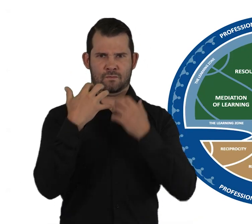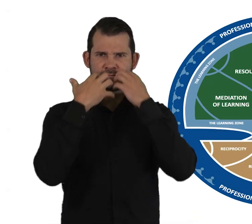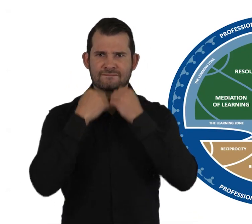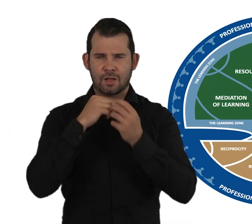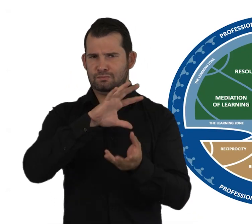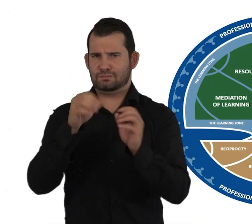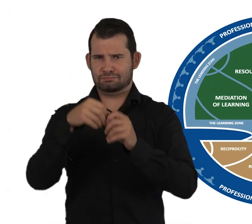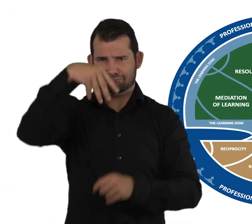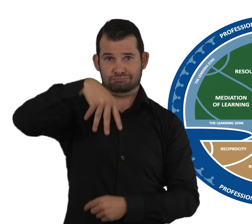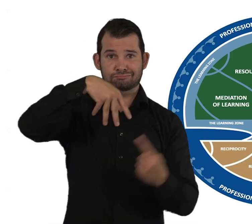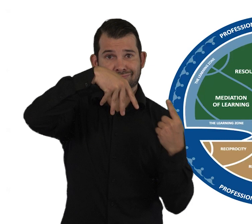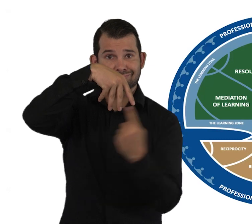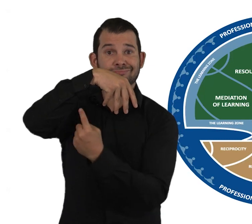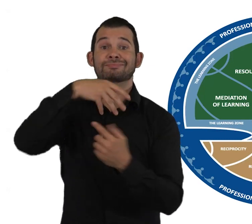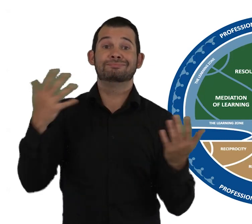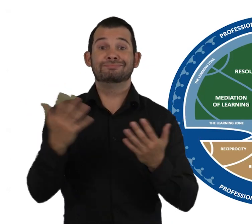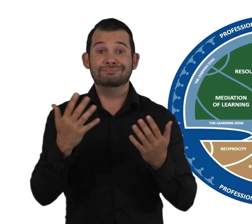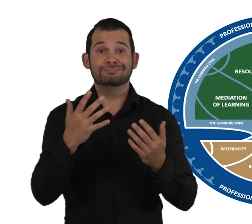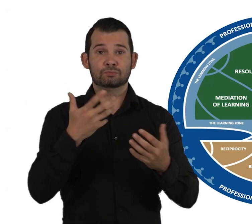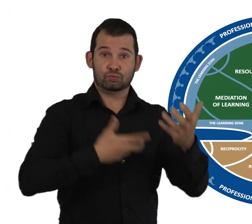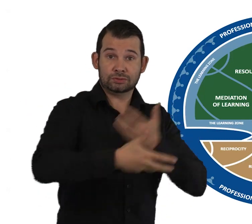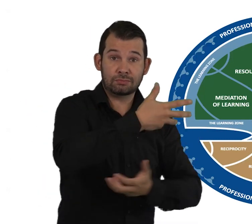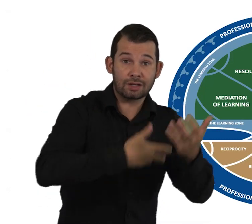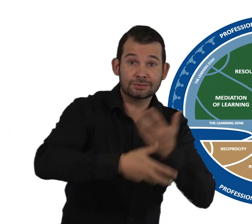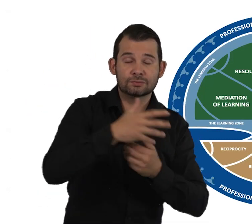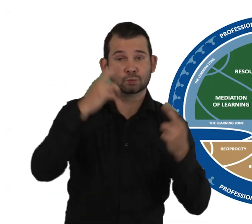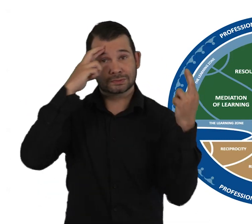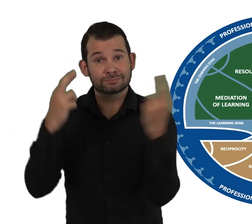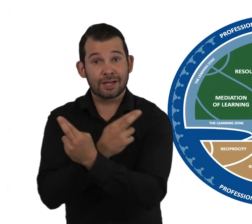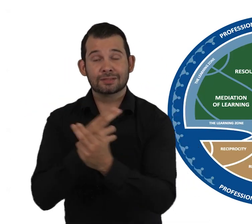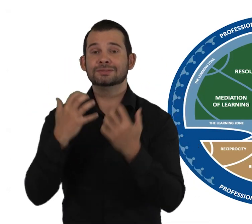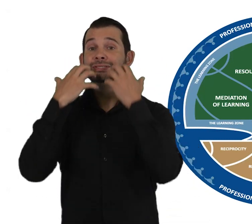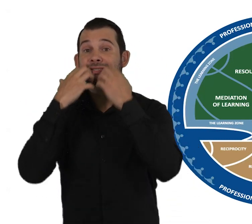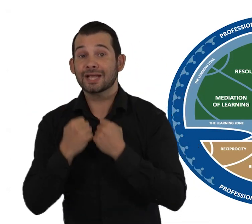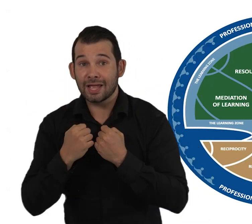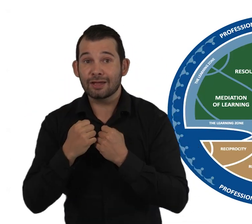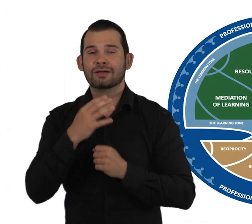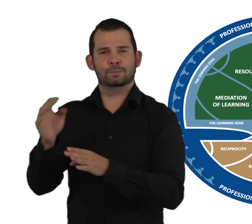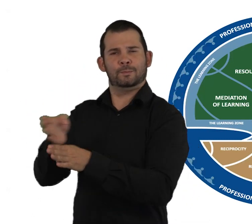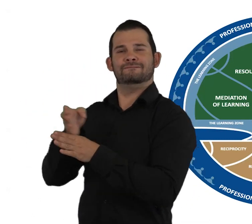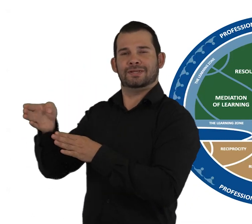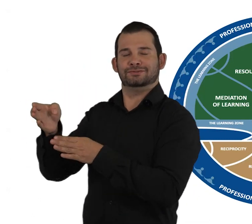total: reciprocity, respect, caring, and professionalism.